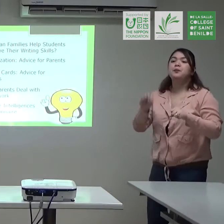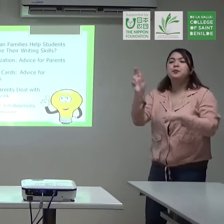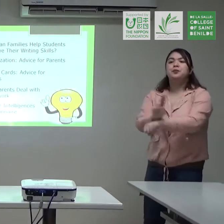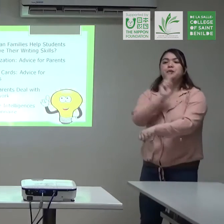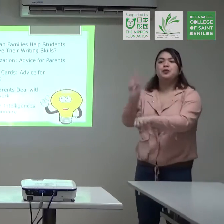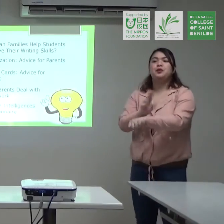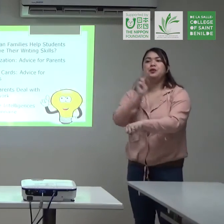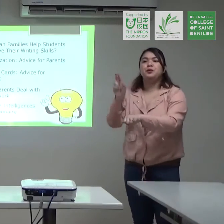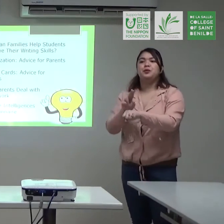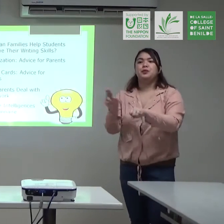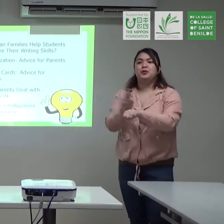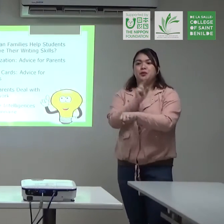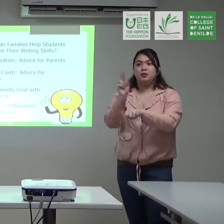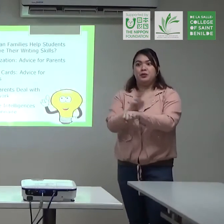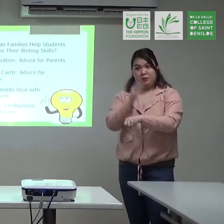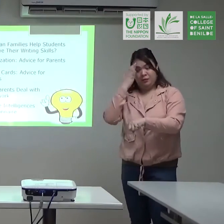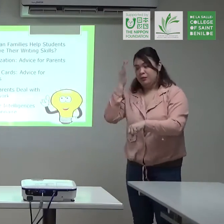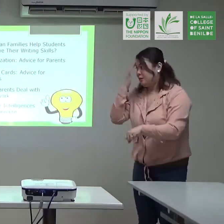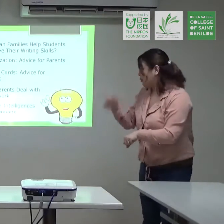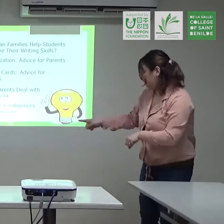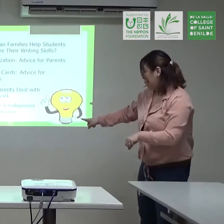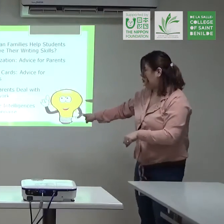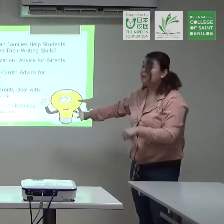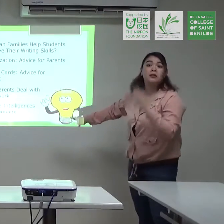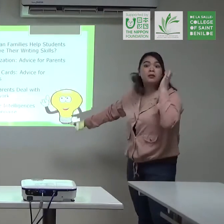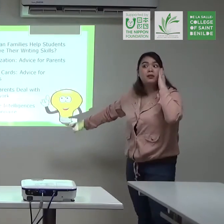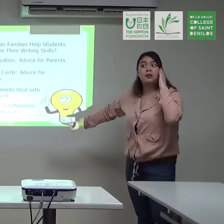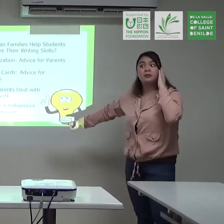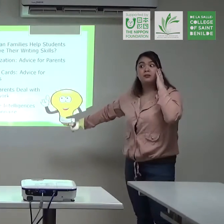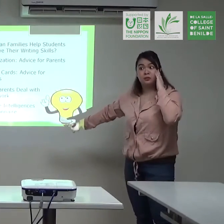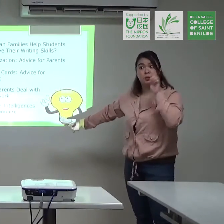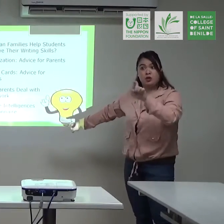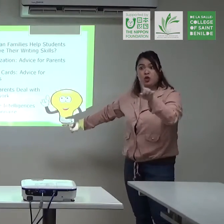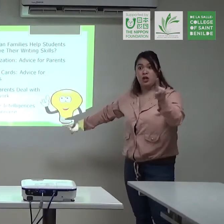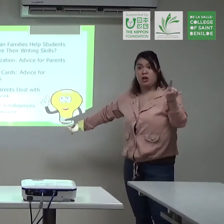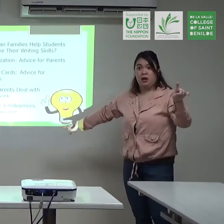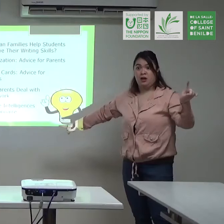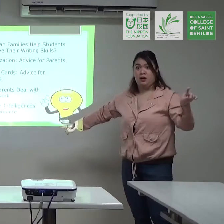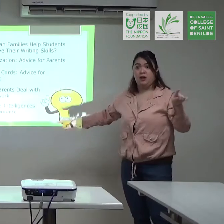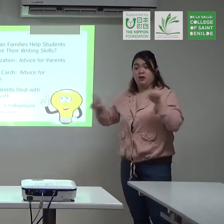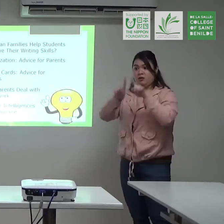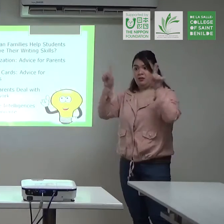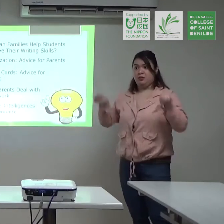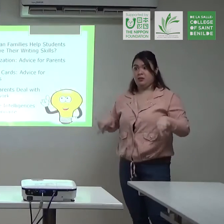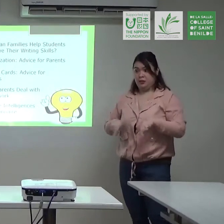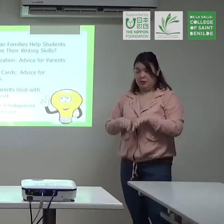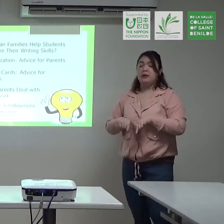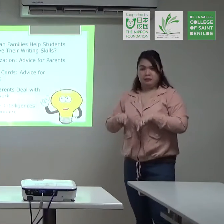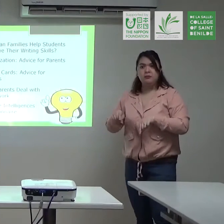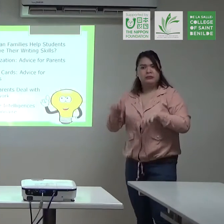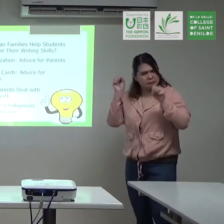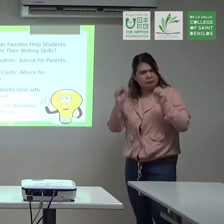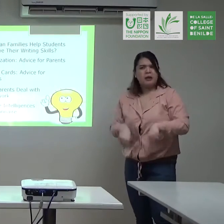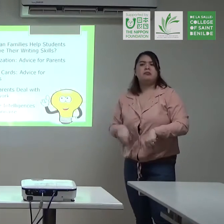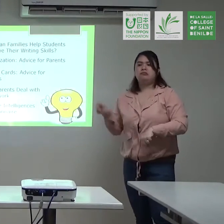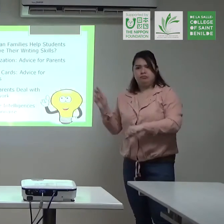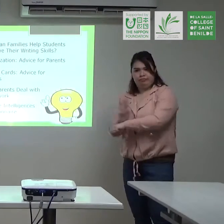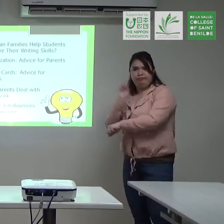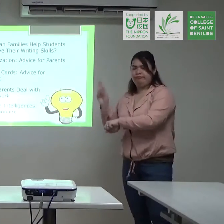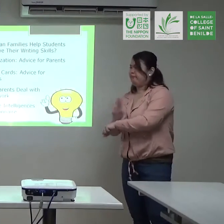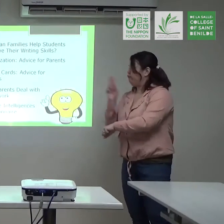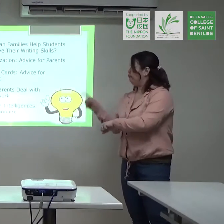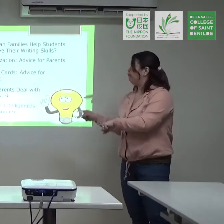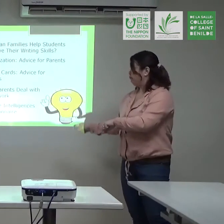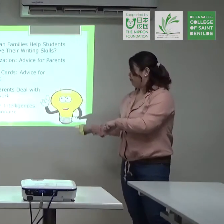questionnaire. Everybody is aware of multiple intelligences, right? So you provide all occasions with which